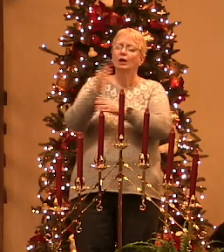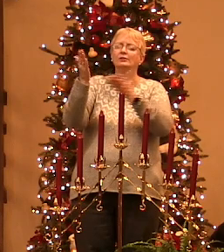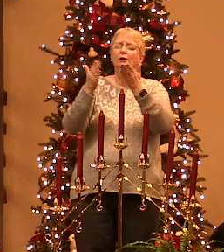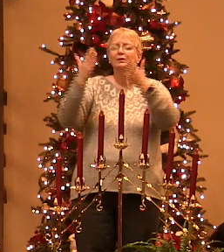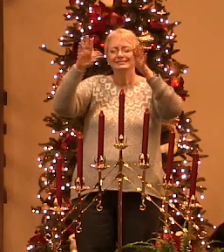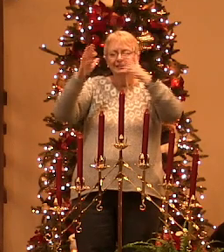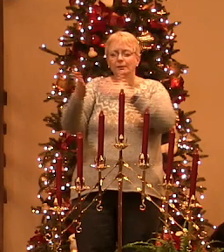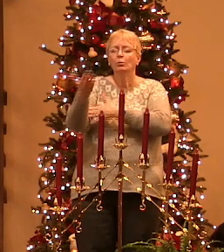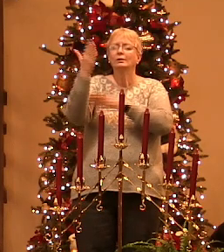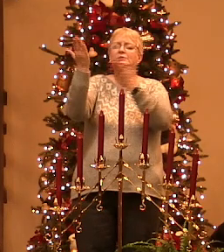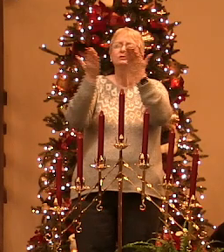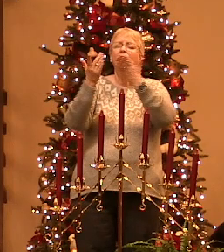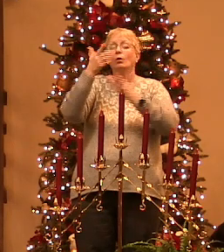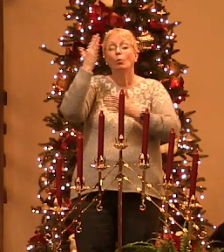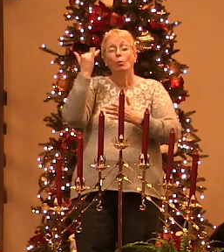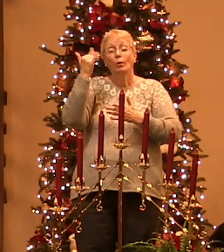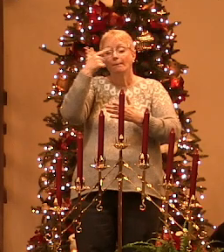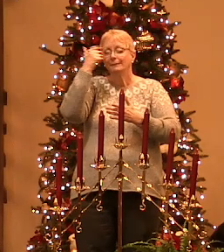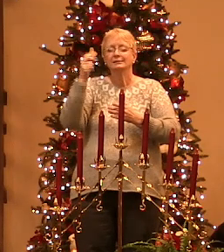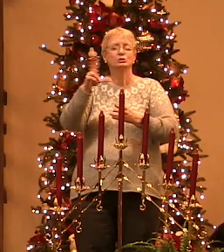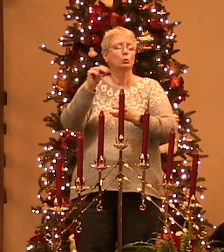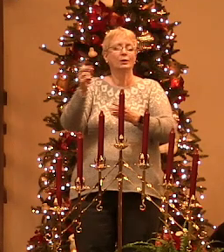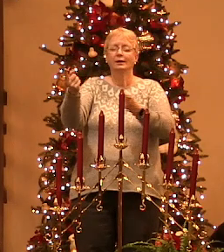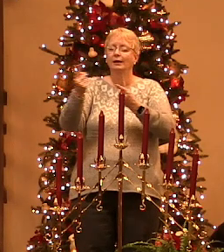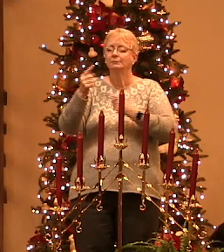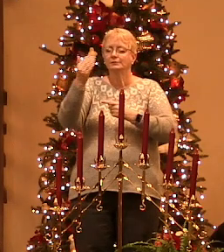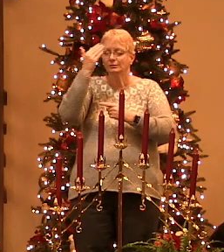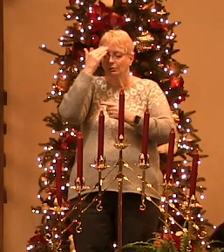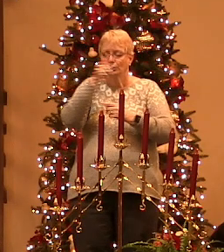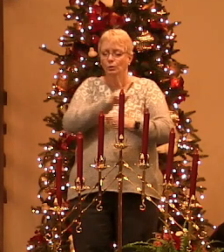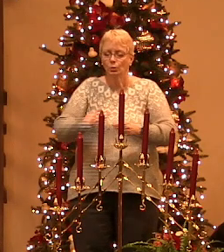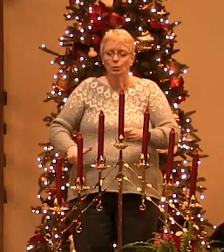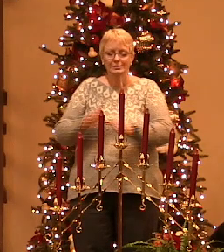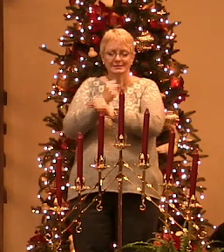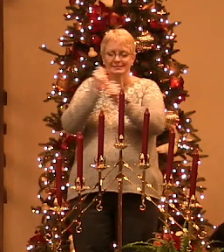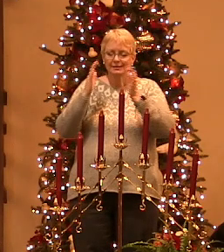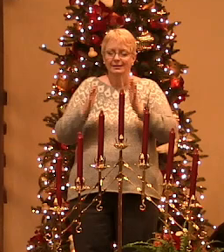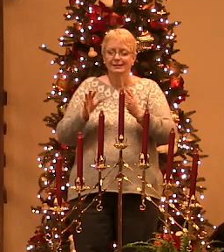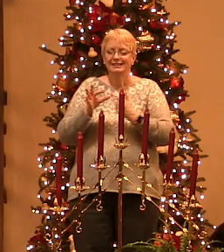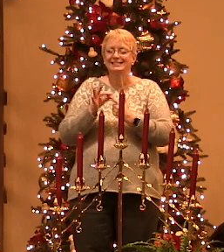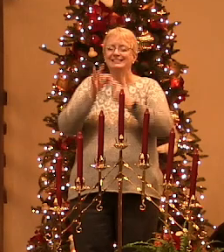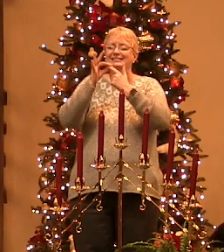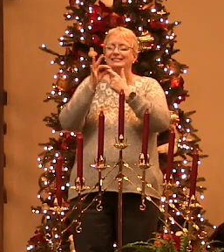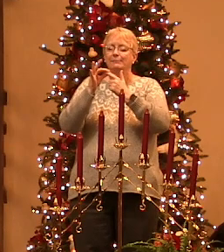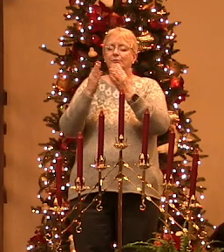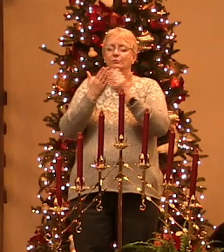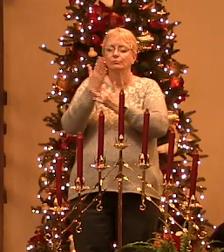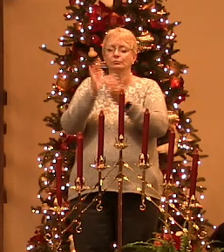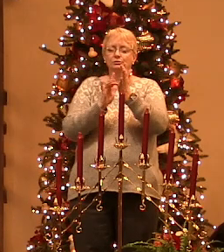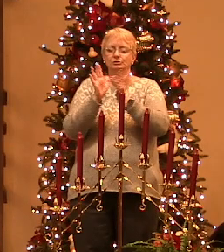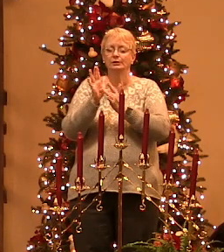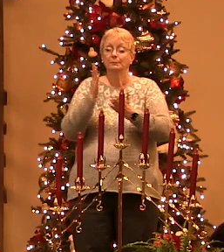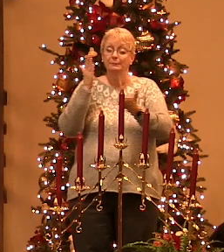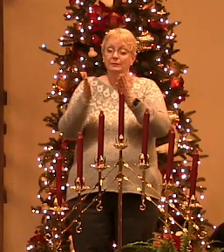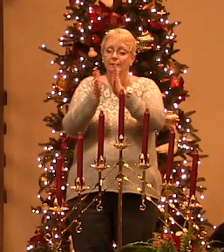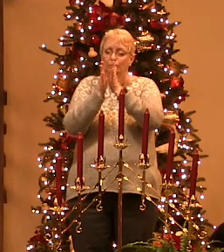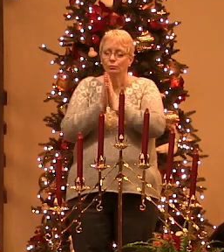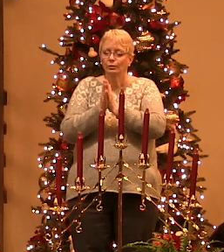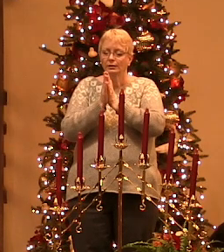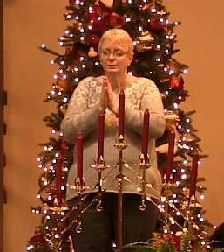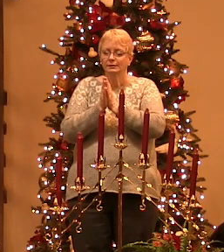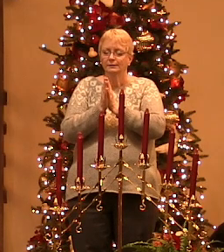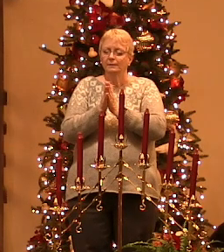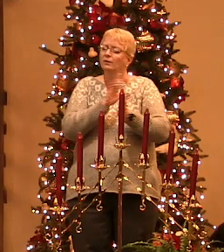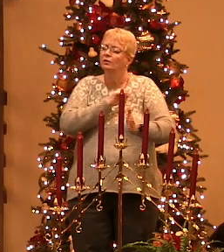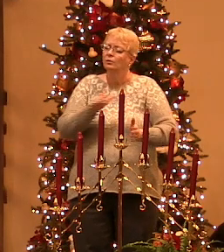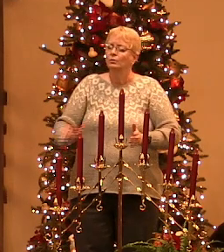Sunday morning service, because nobody comes to know you as Lord and Savior, including us, except that someone prays for them. May we be praying about salvation.